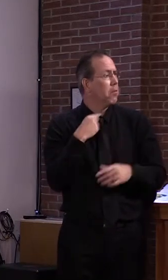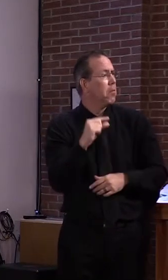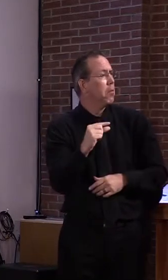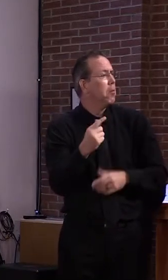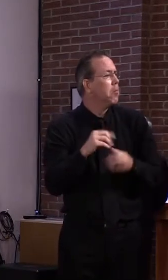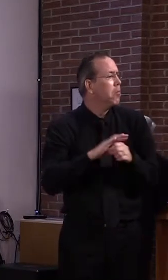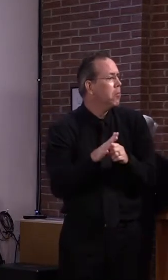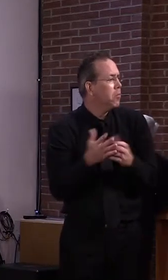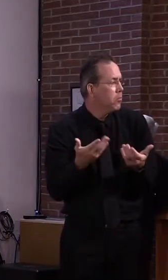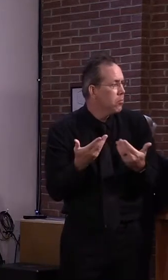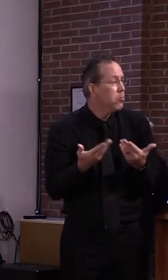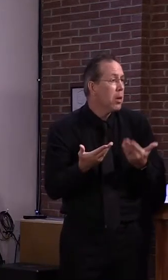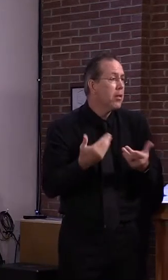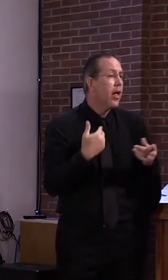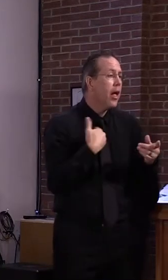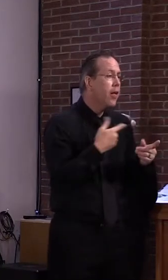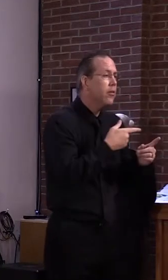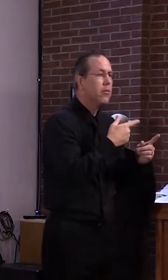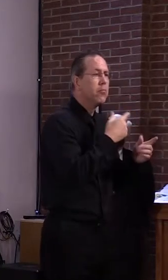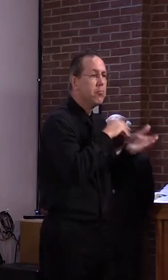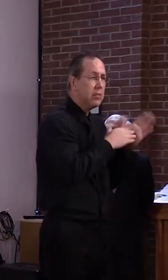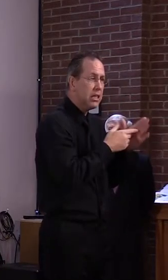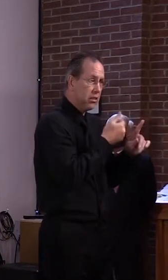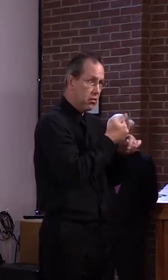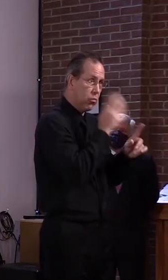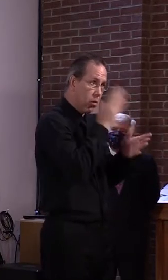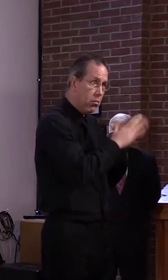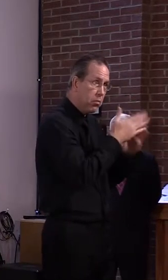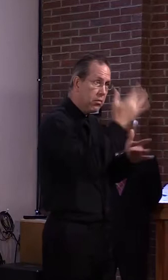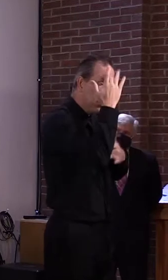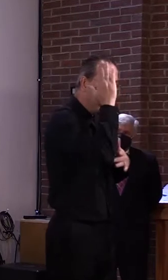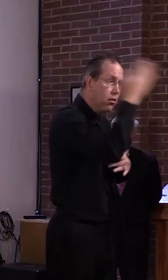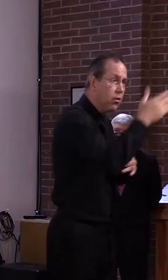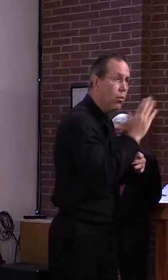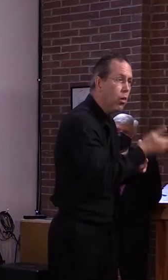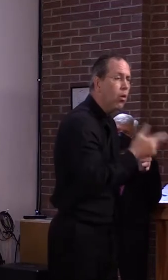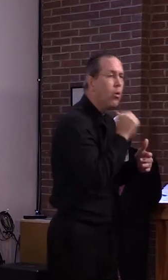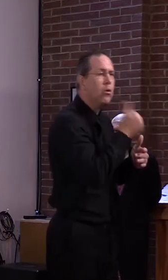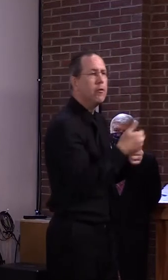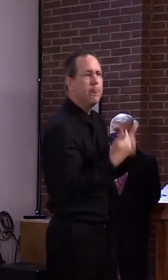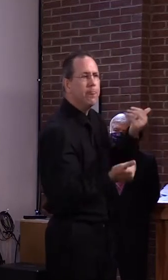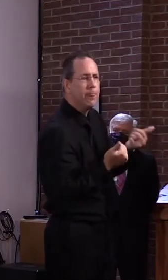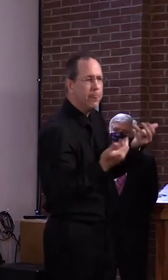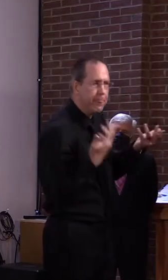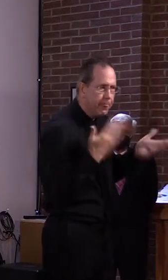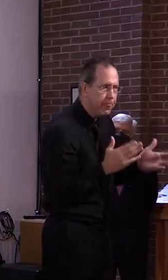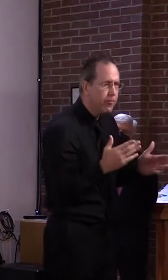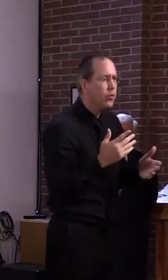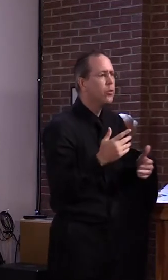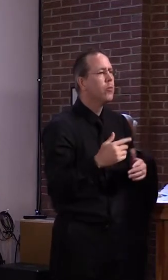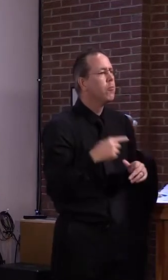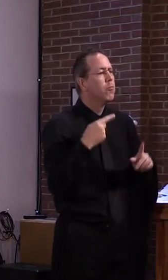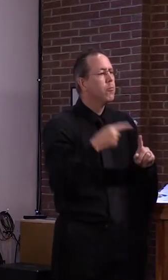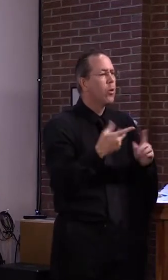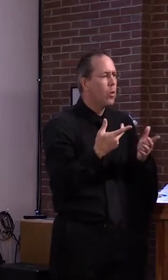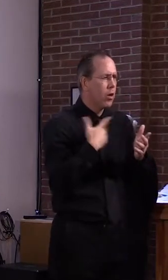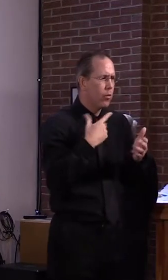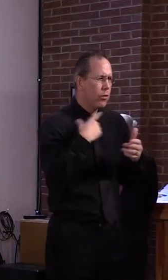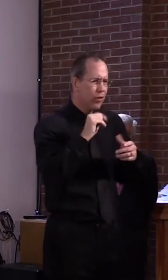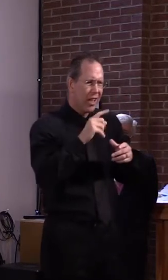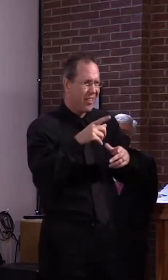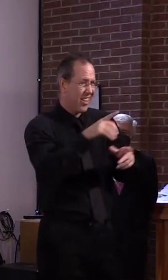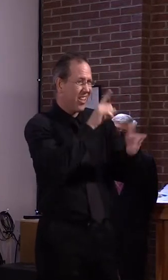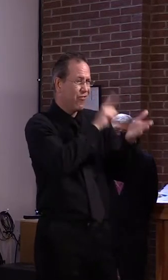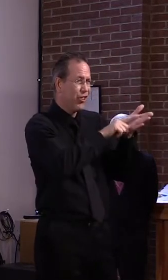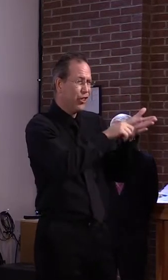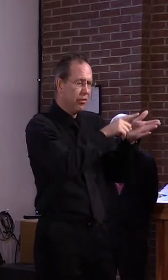that further and be a little more knowledgeable about exactly what they were trying to say. So stay tuned on that one, if